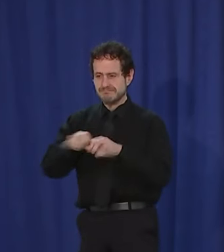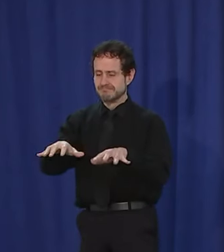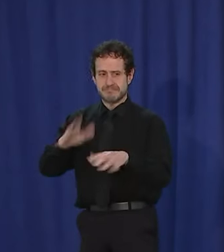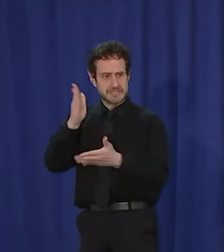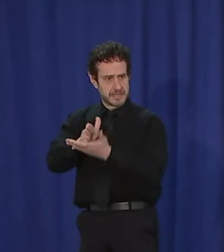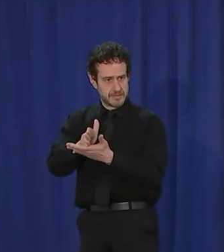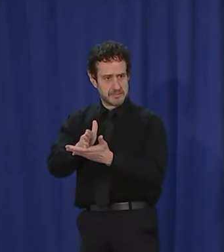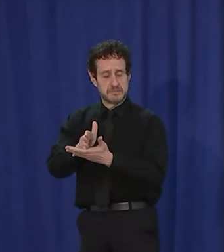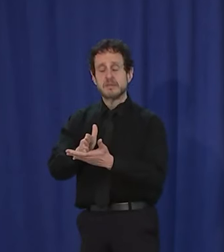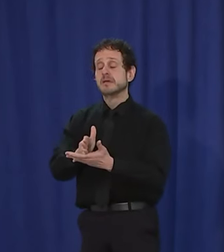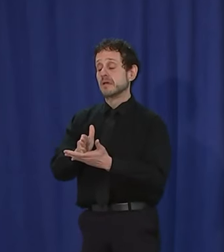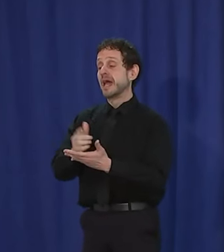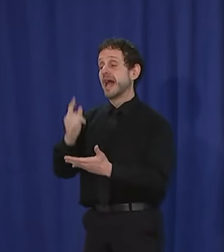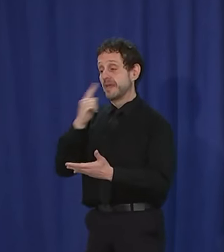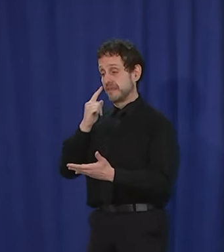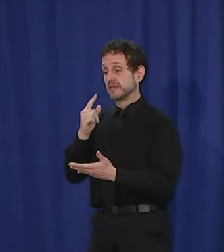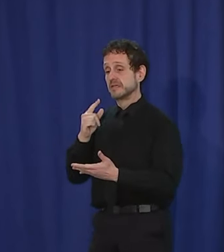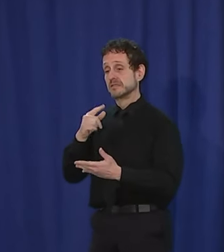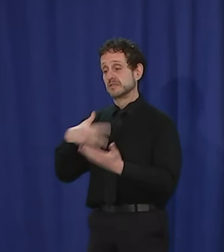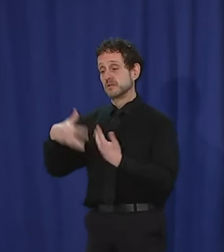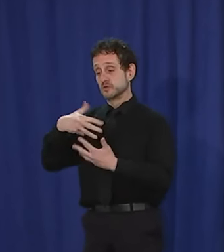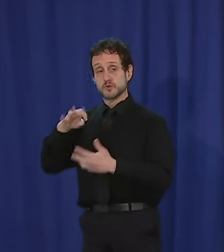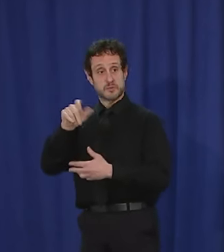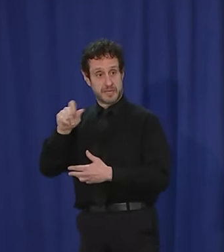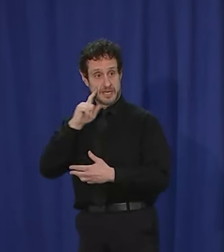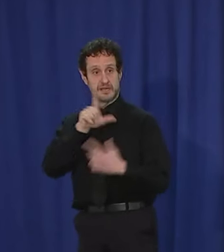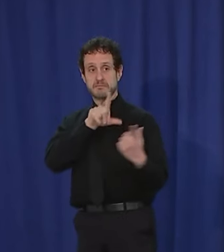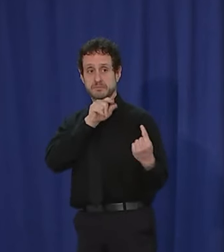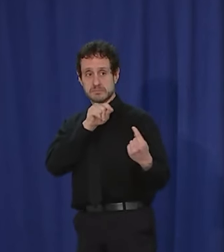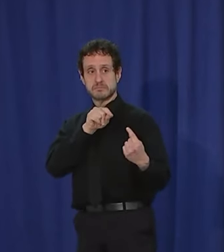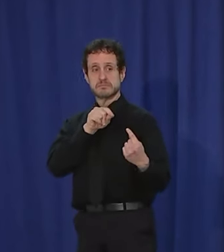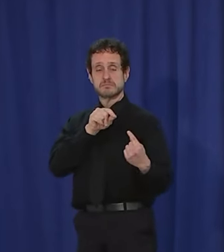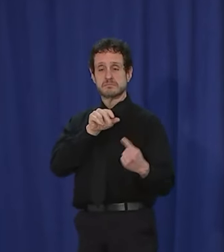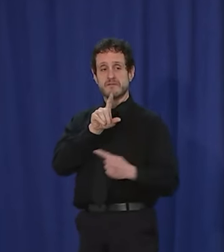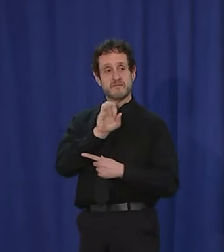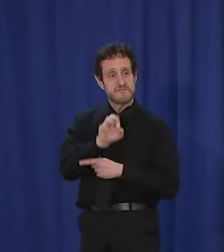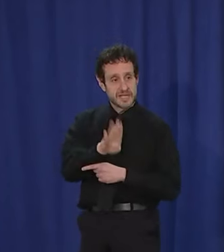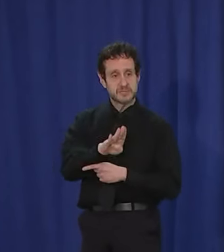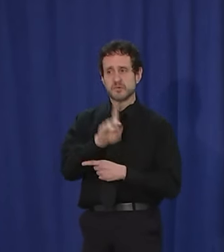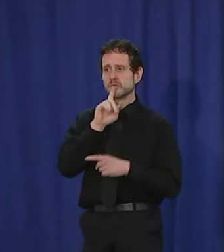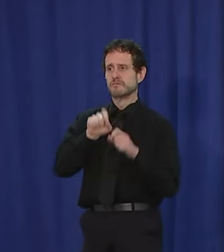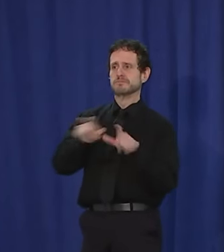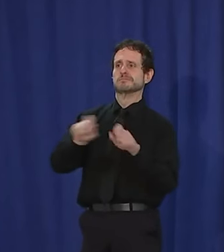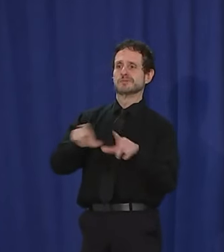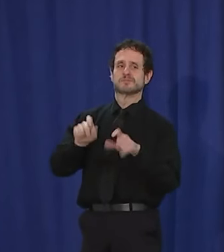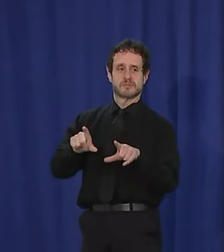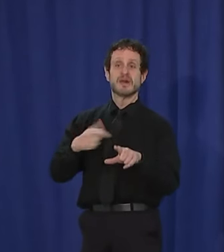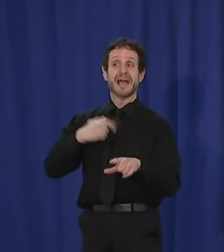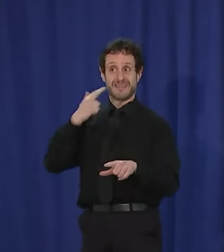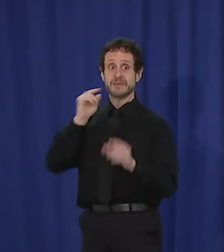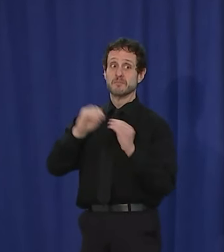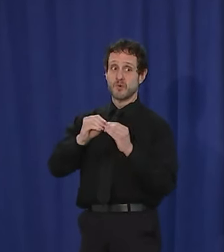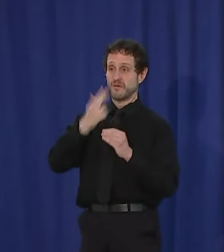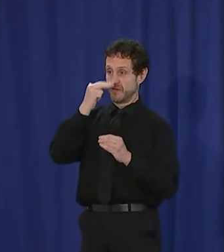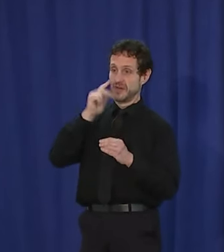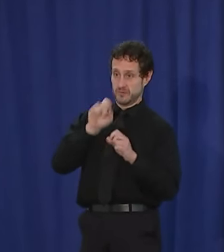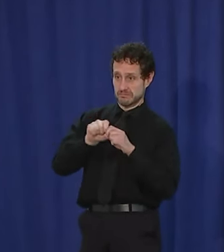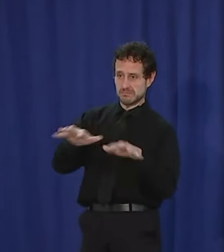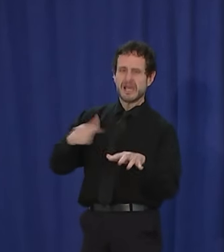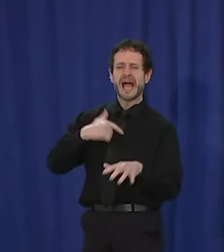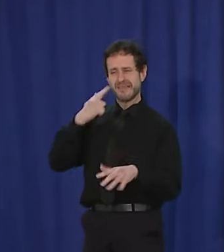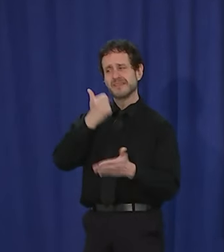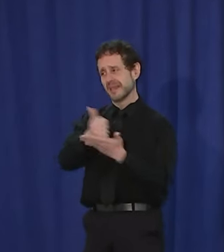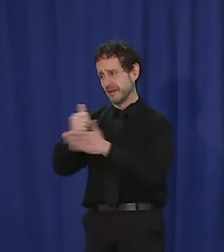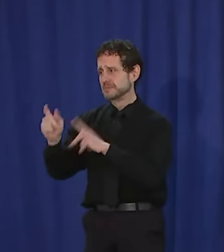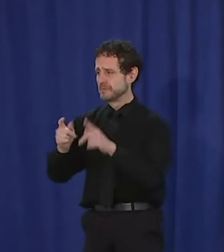and the social media that we've also put out, and I'll tease, more to come. I believe that that's really helped people get